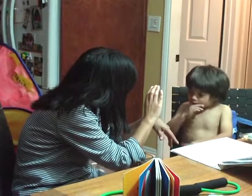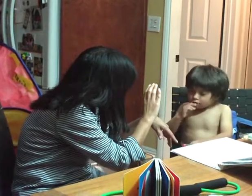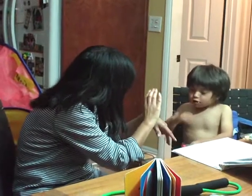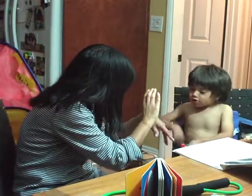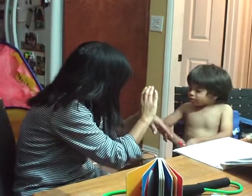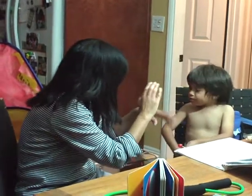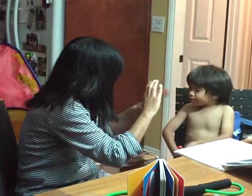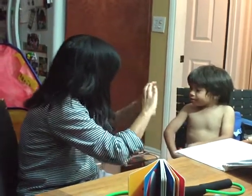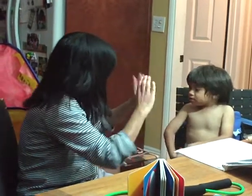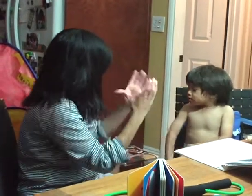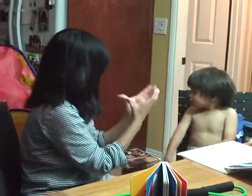Church. Clock.